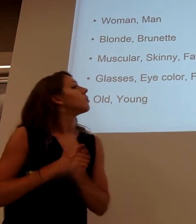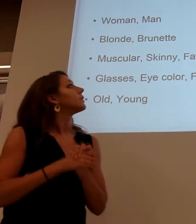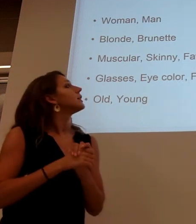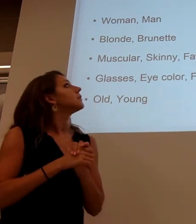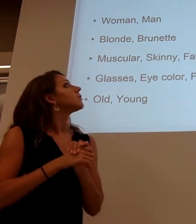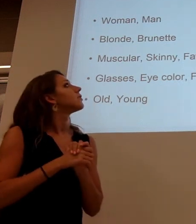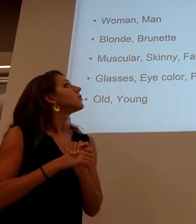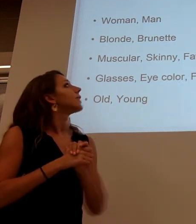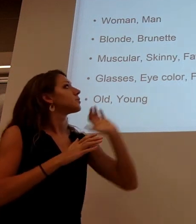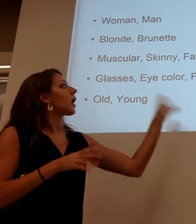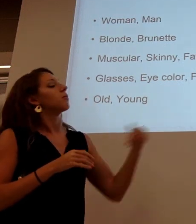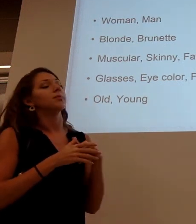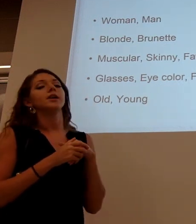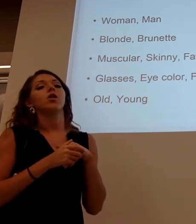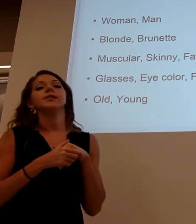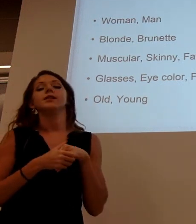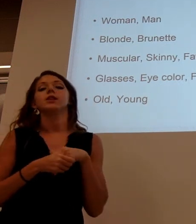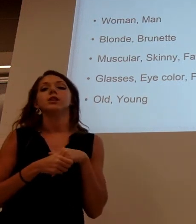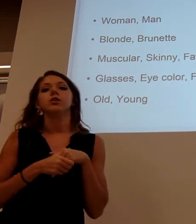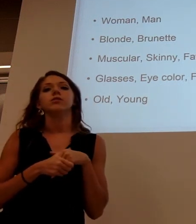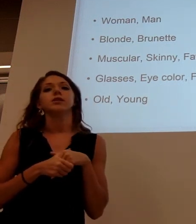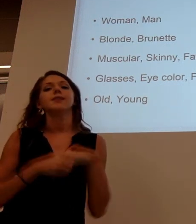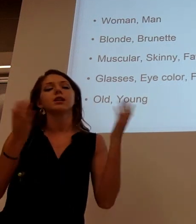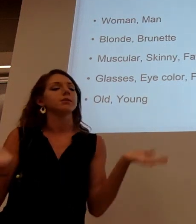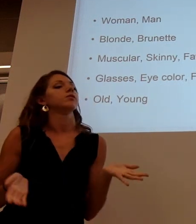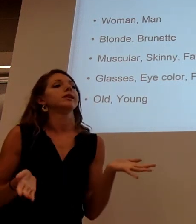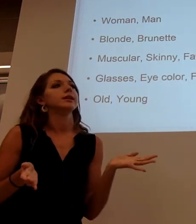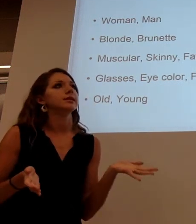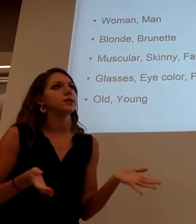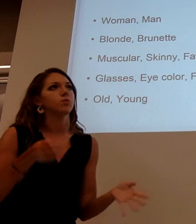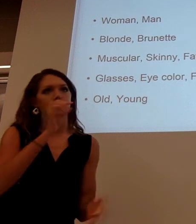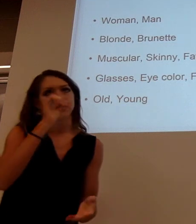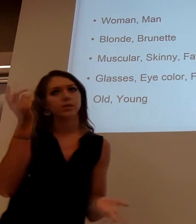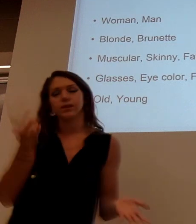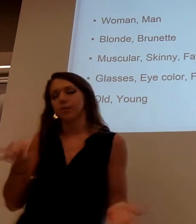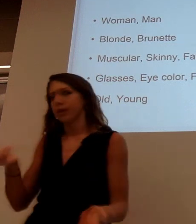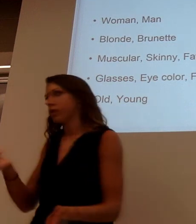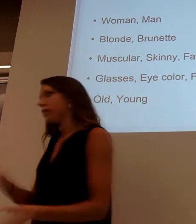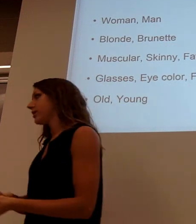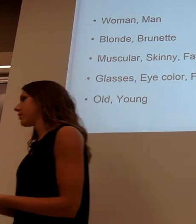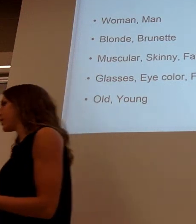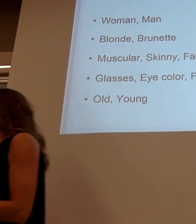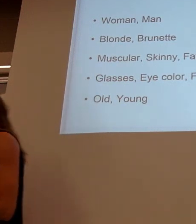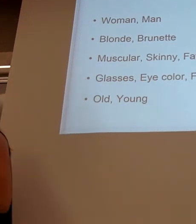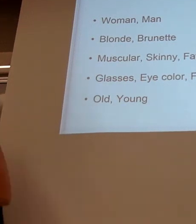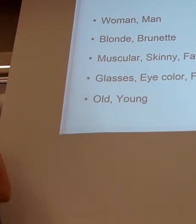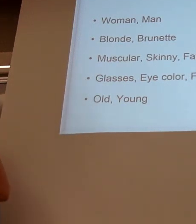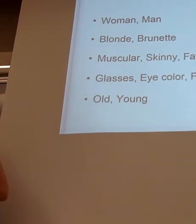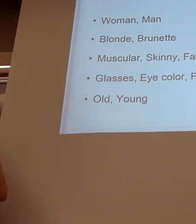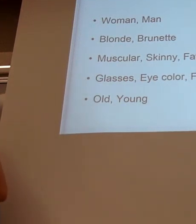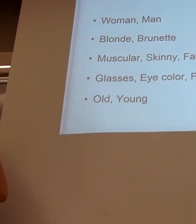I believe that's probably all he's going to use. It's going to be really easy when you see the pictures, especially if he says man or woman.